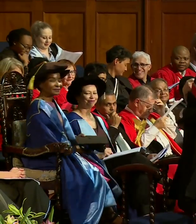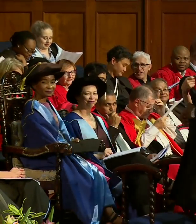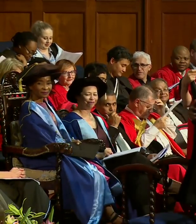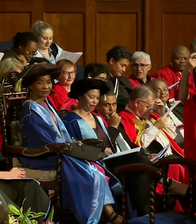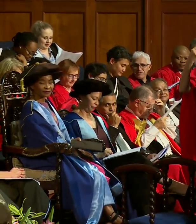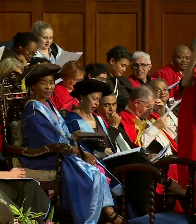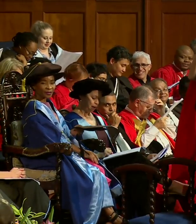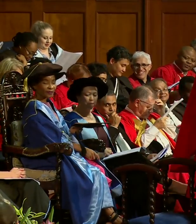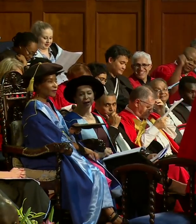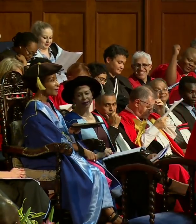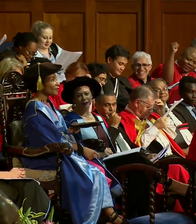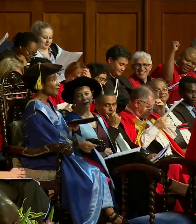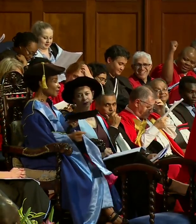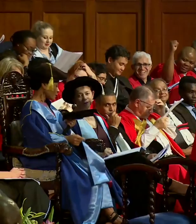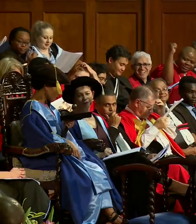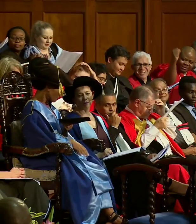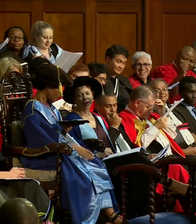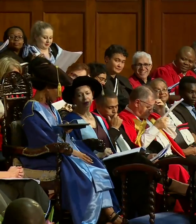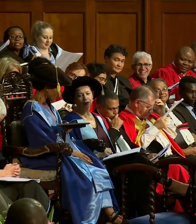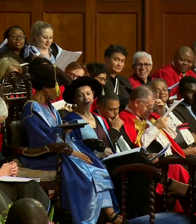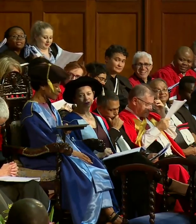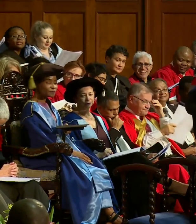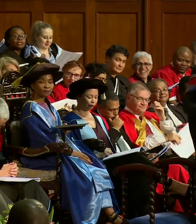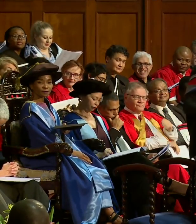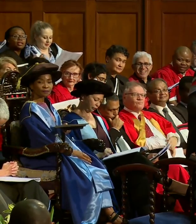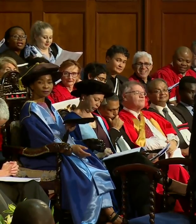Maicom CZ Mkize.